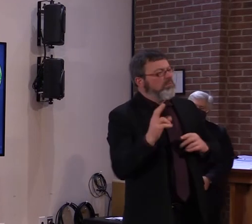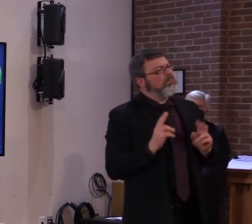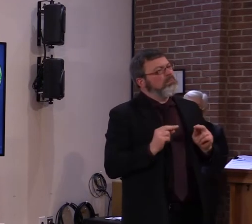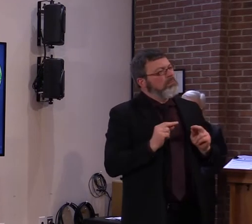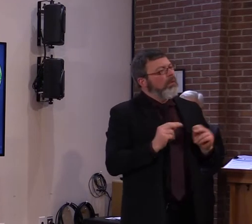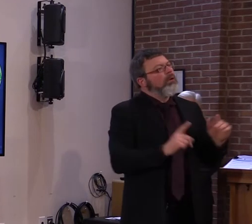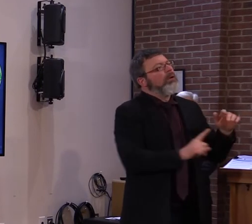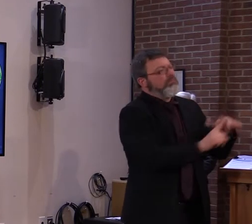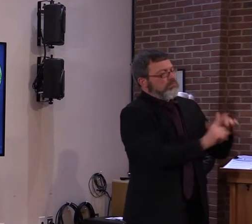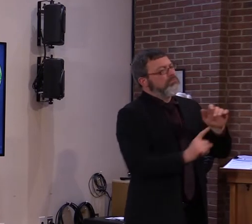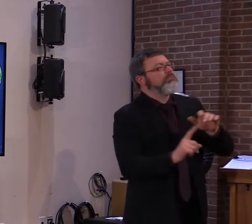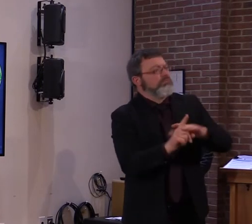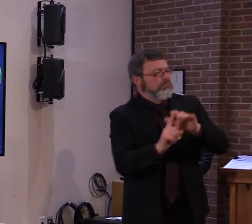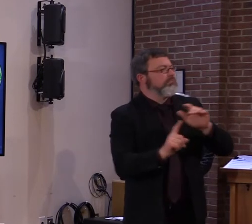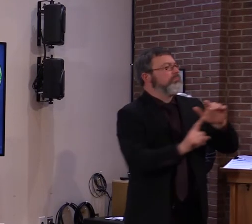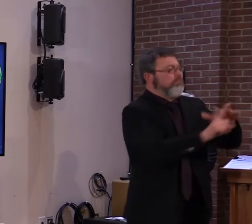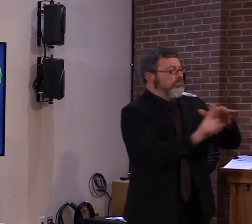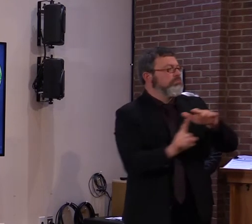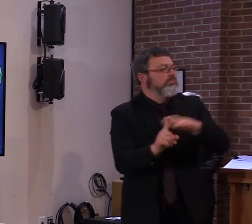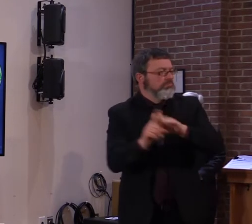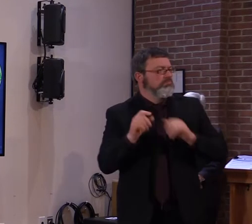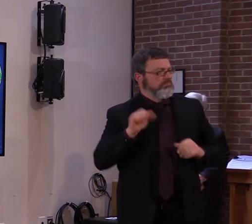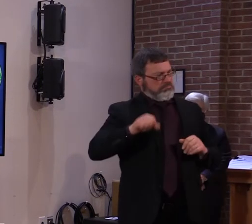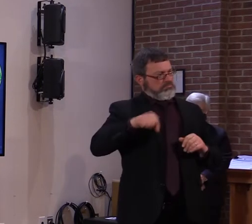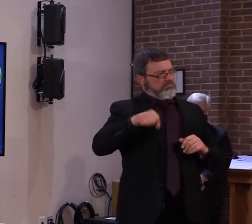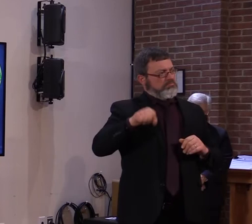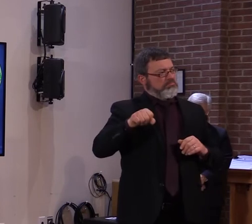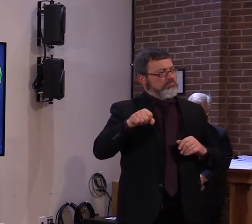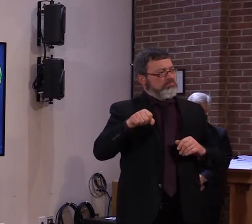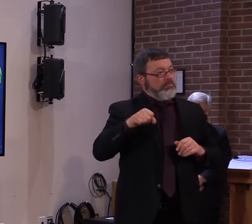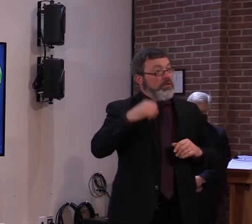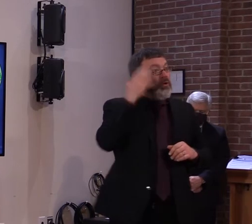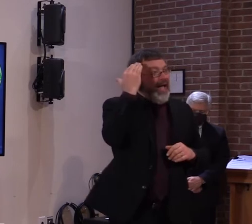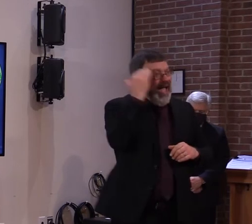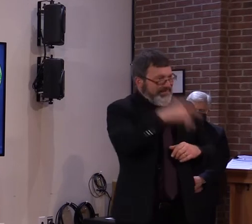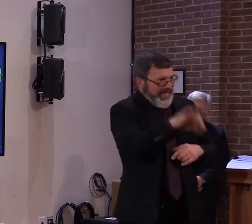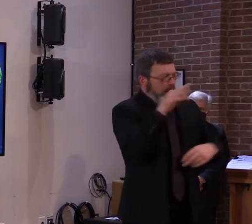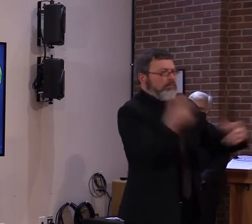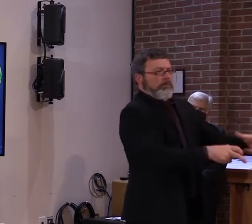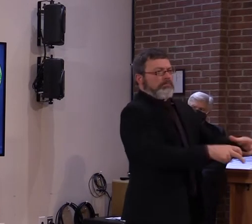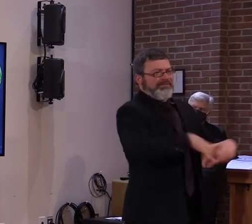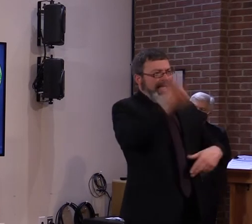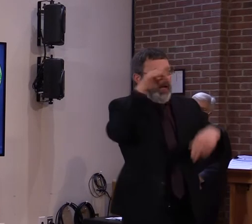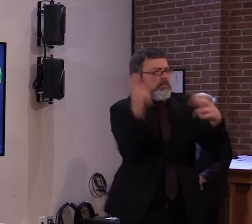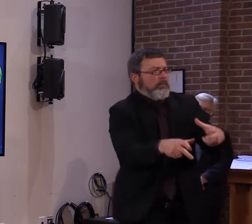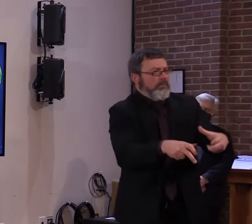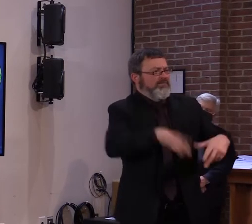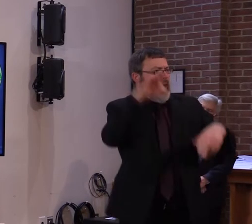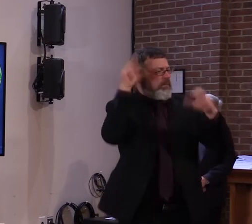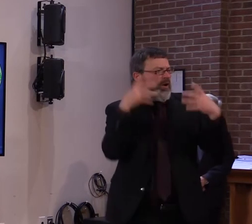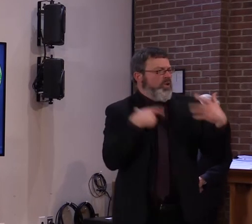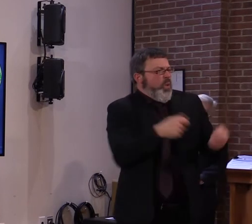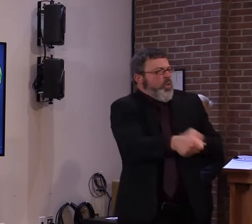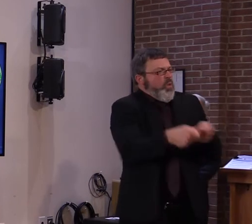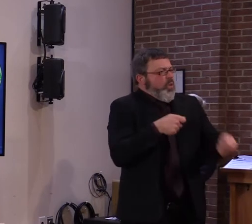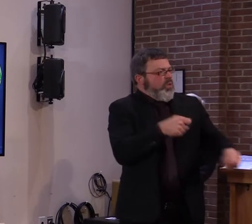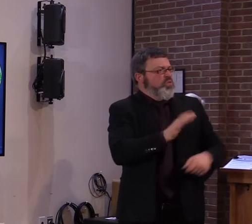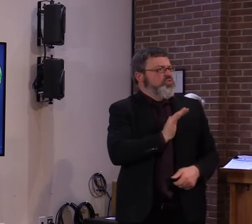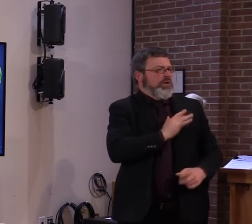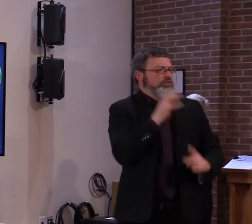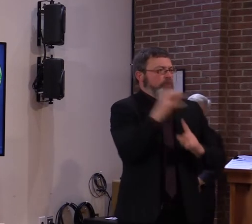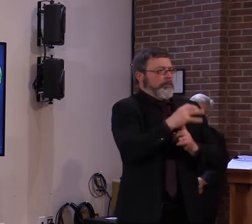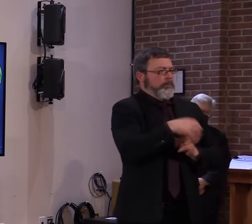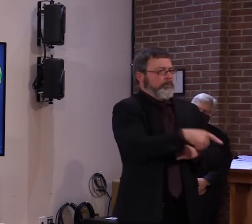operate safely. And a case in a school rarely results in a closure of a school and only occasionally of a